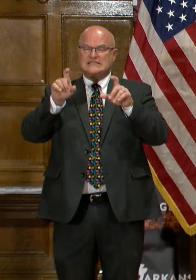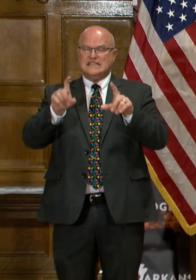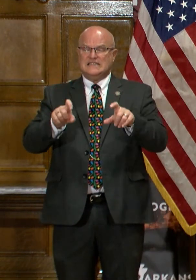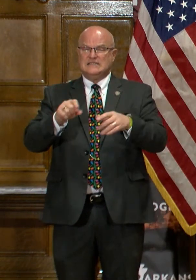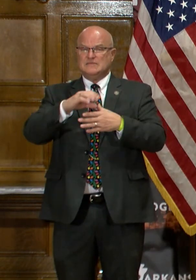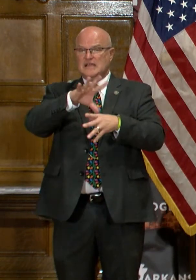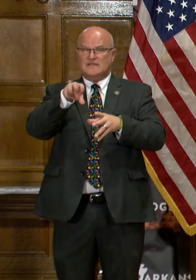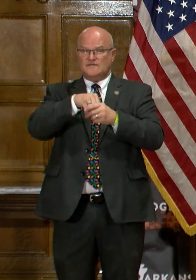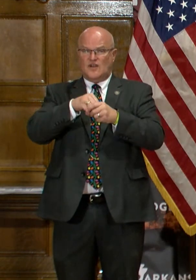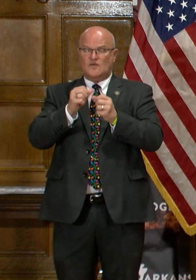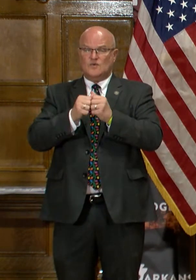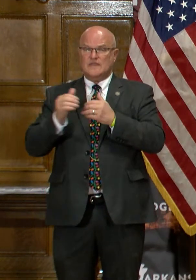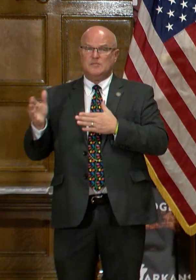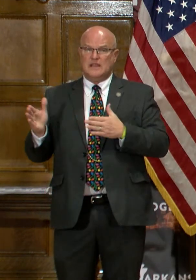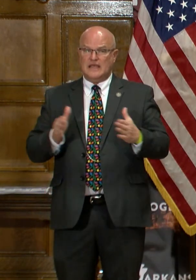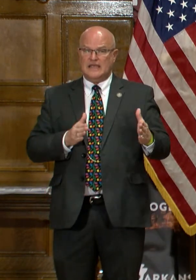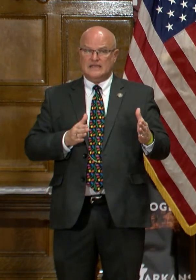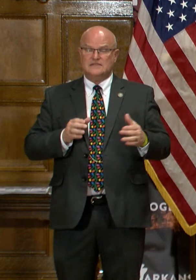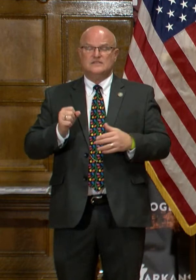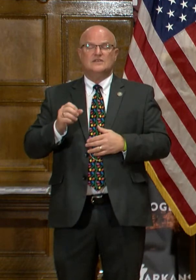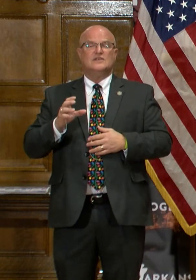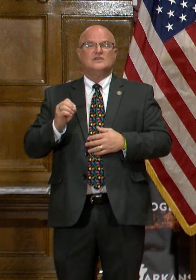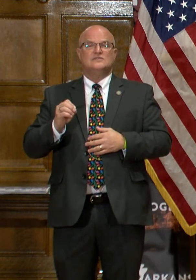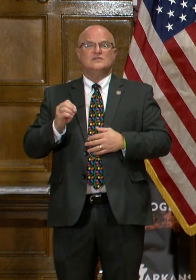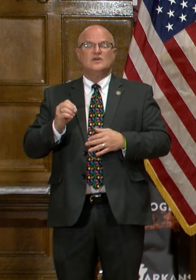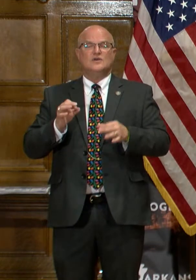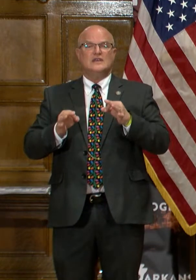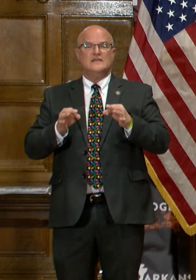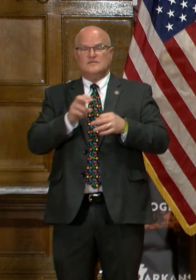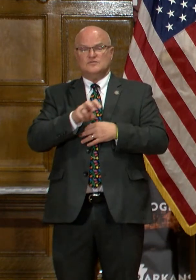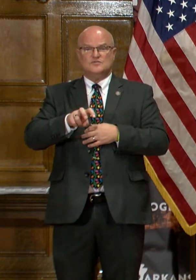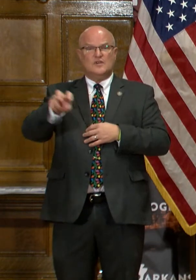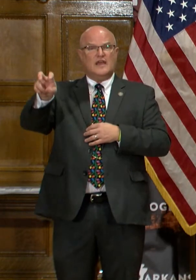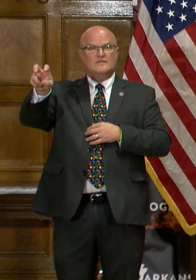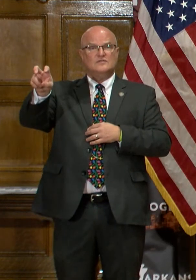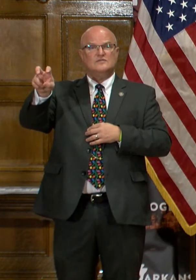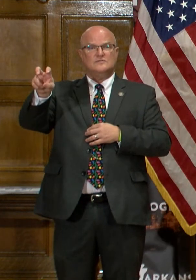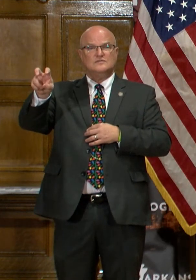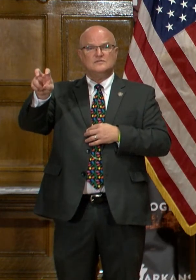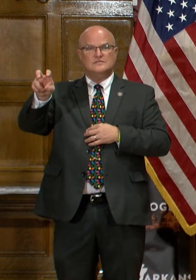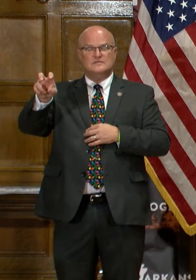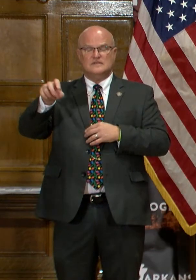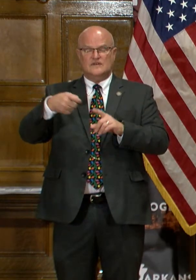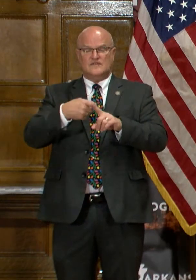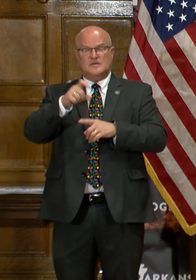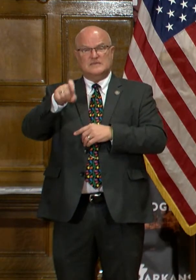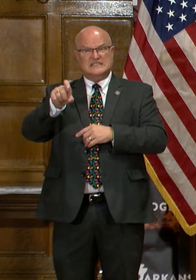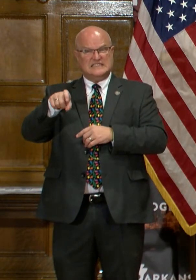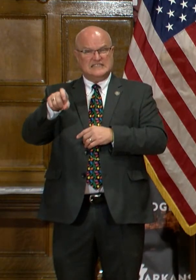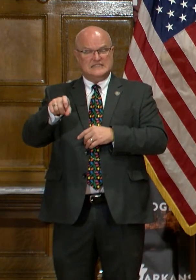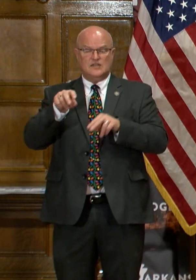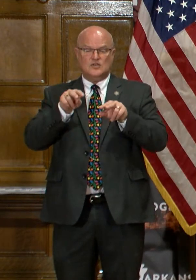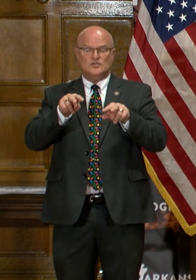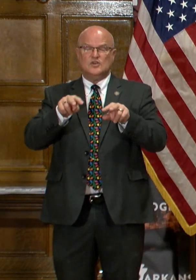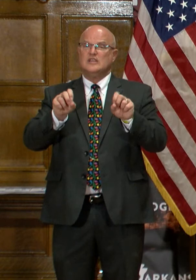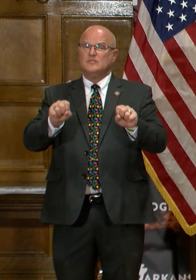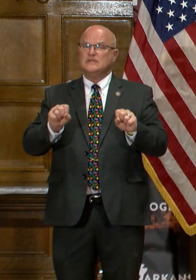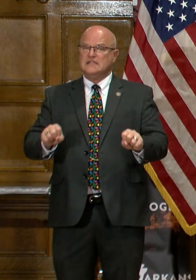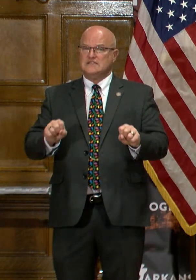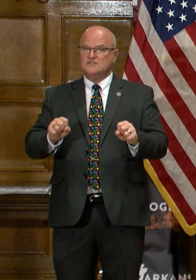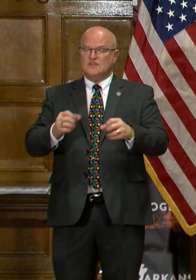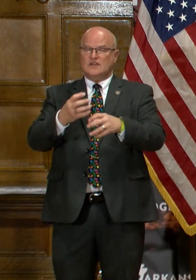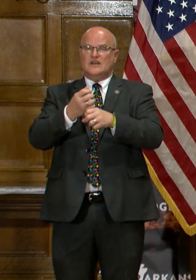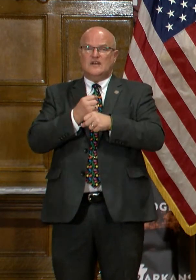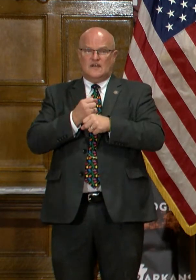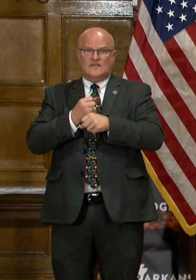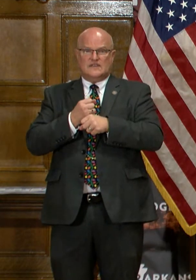be a part of those plans. And so if you travel out of necessity, look at the potential of